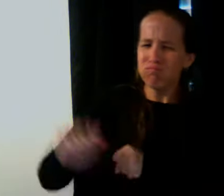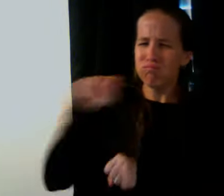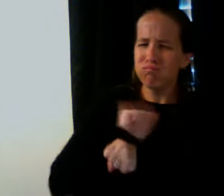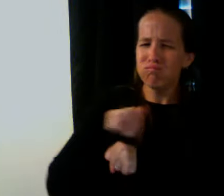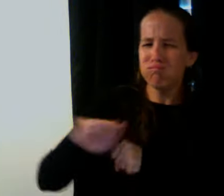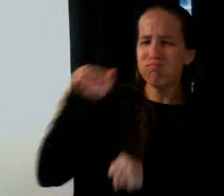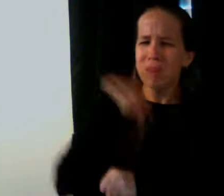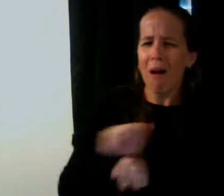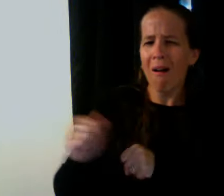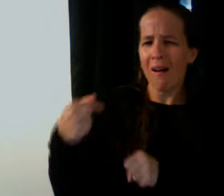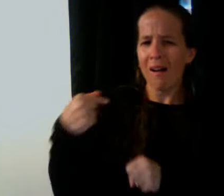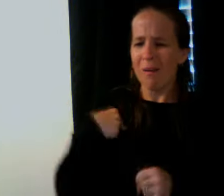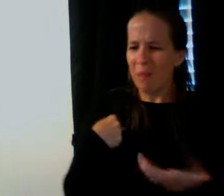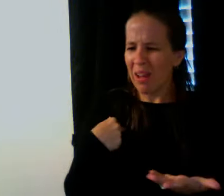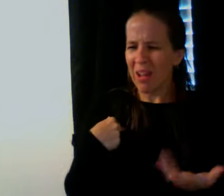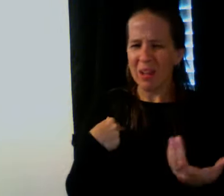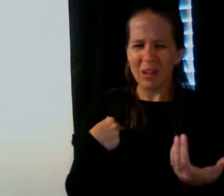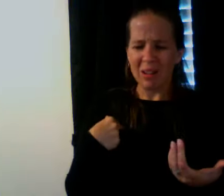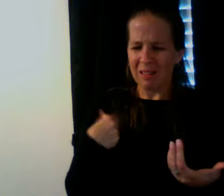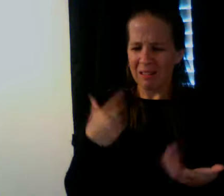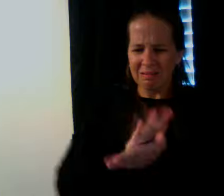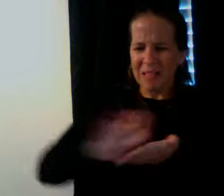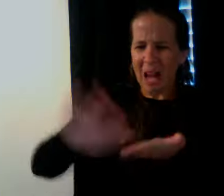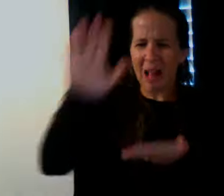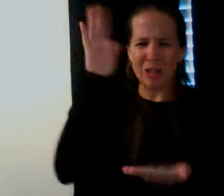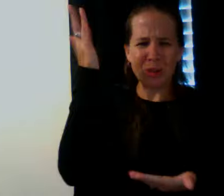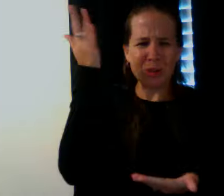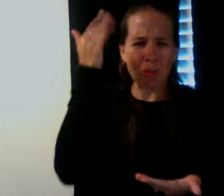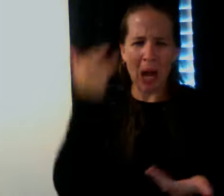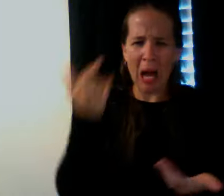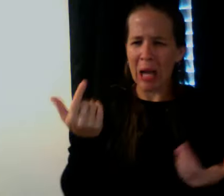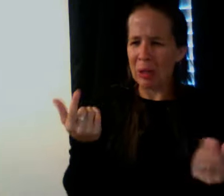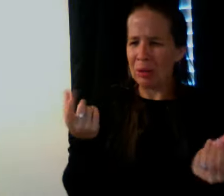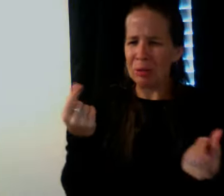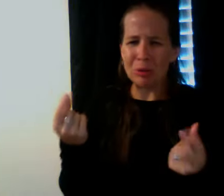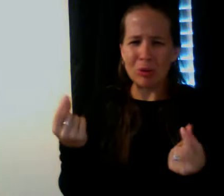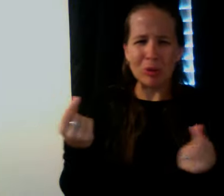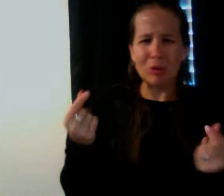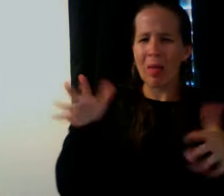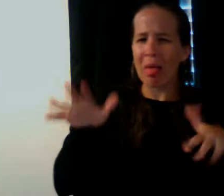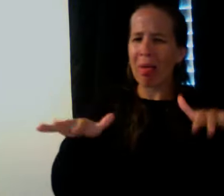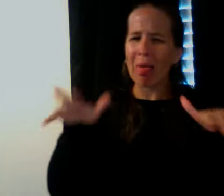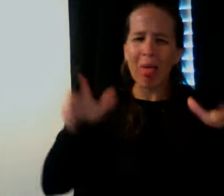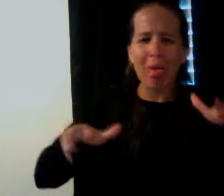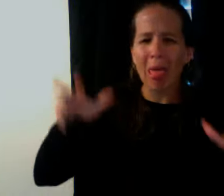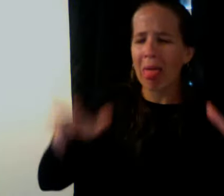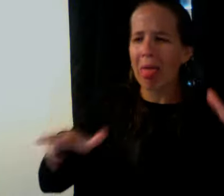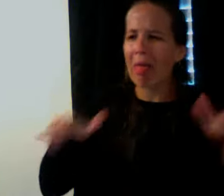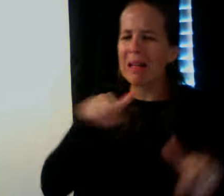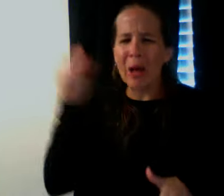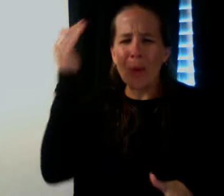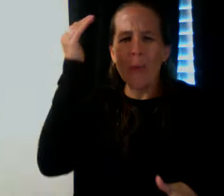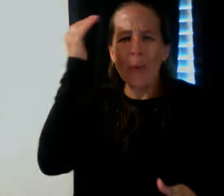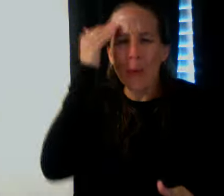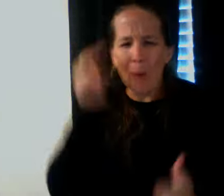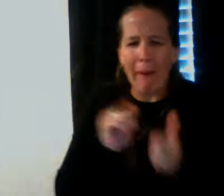couldn't see the value in it. I had no idea what I wanted to do with my life, and no idea how college was going to help me figure it out. And